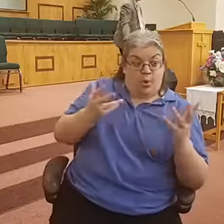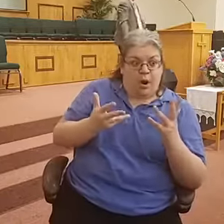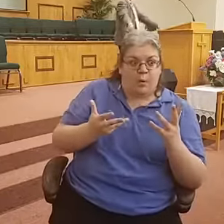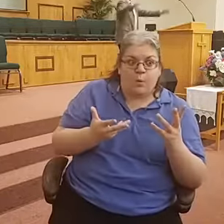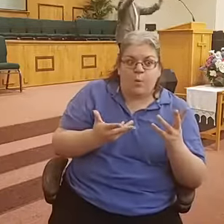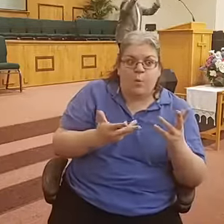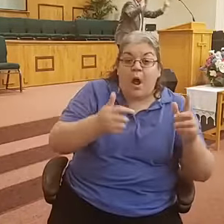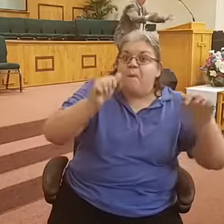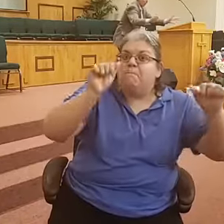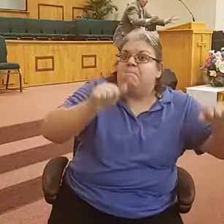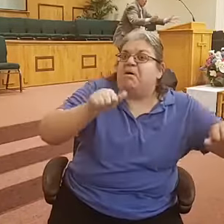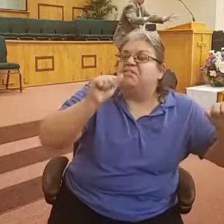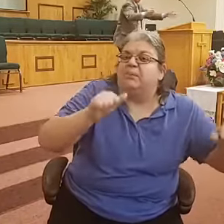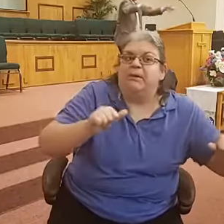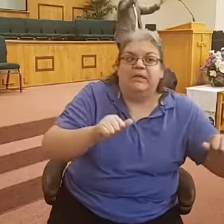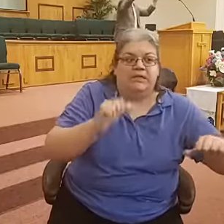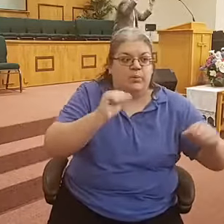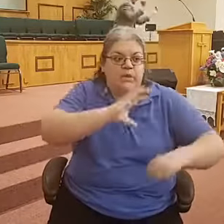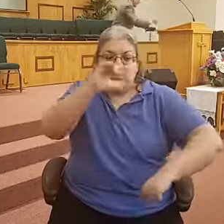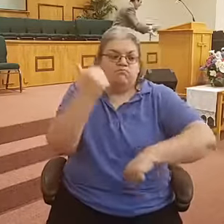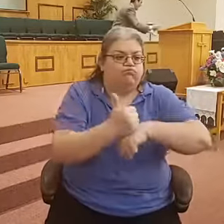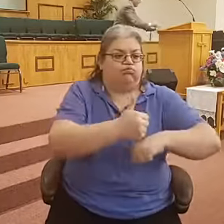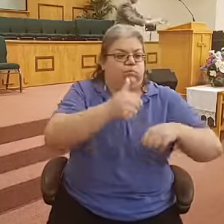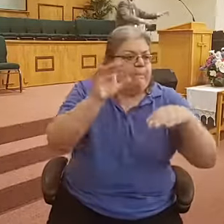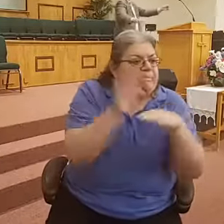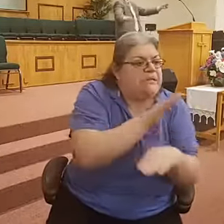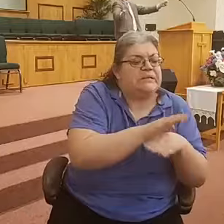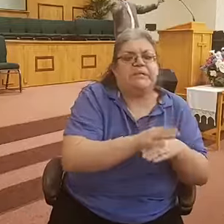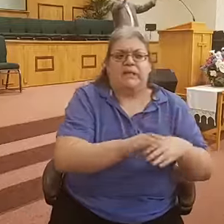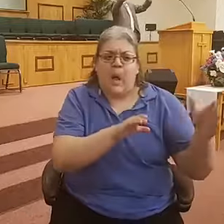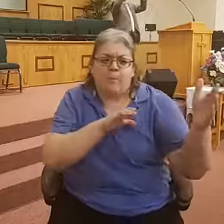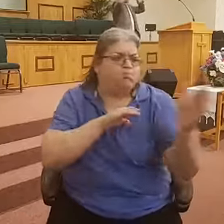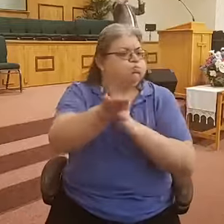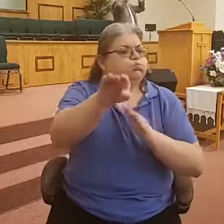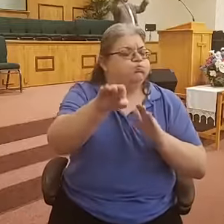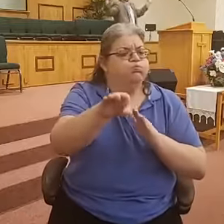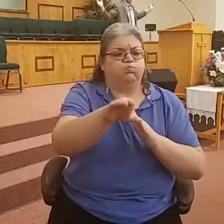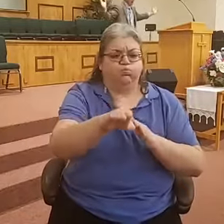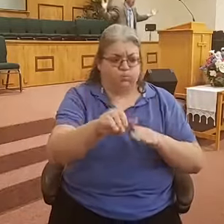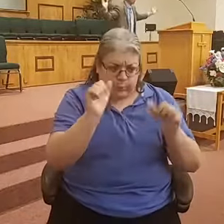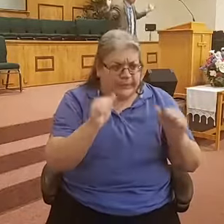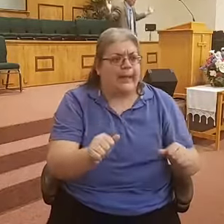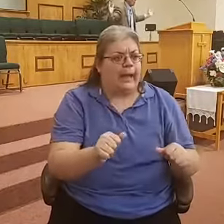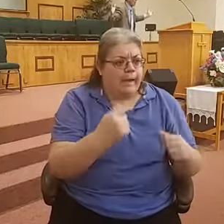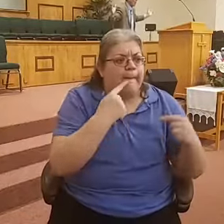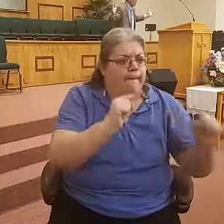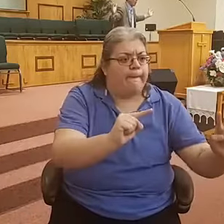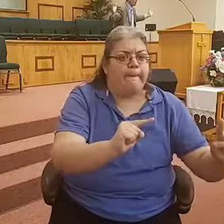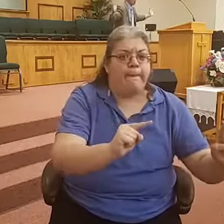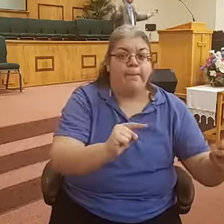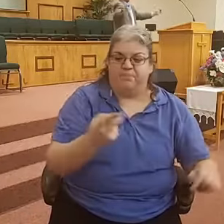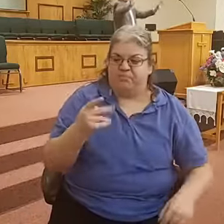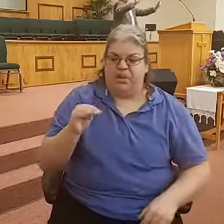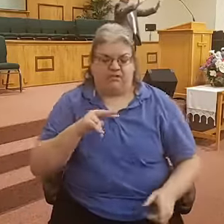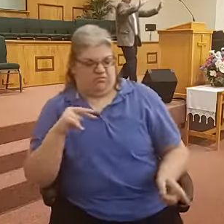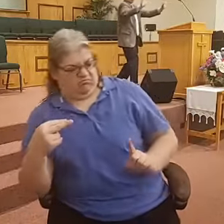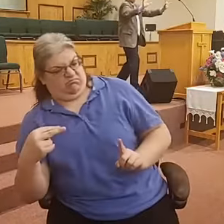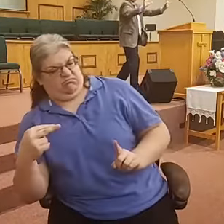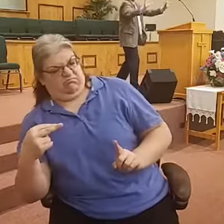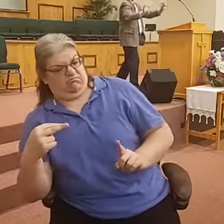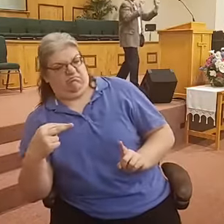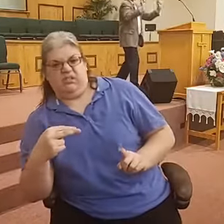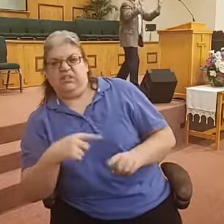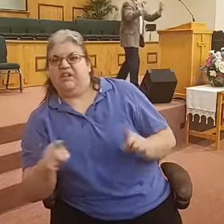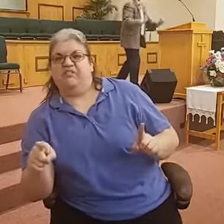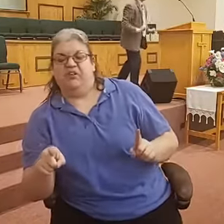civilization. He saw order coming out of chaos. And yet, that's not what Hiram saw at all. By the